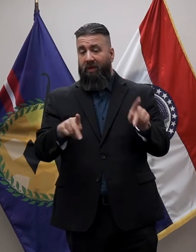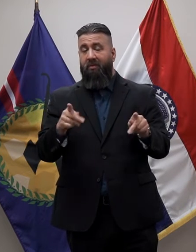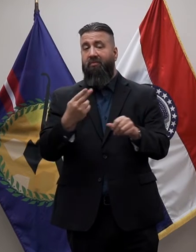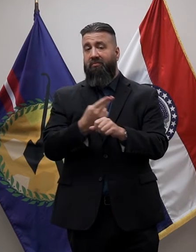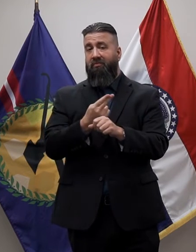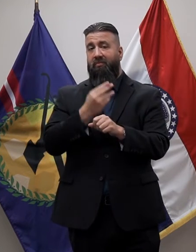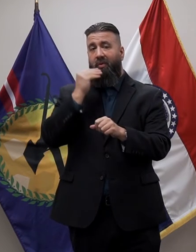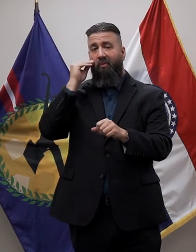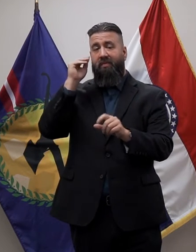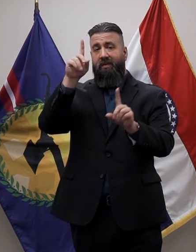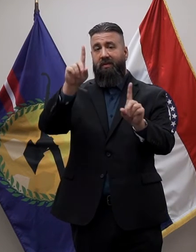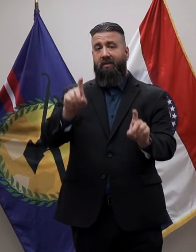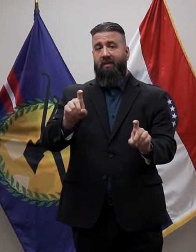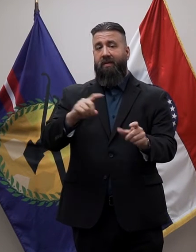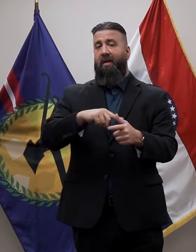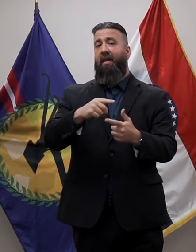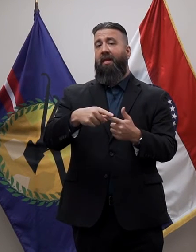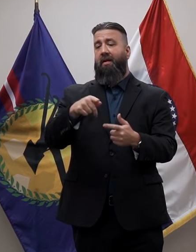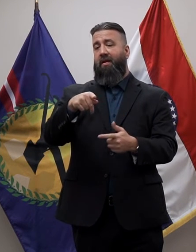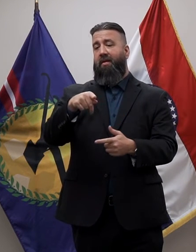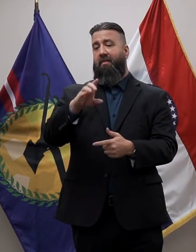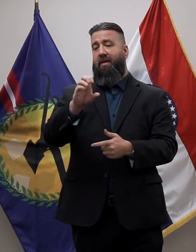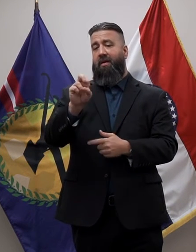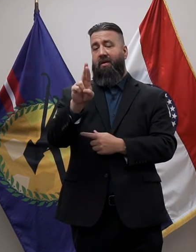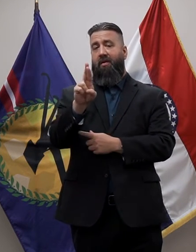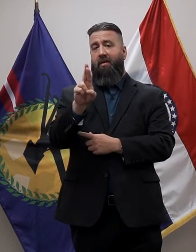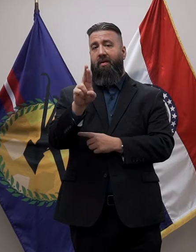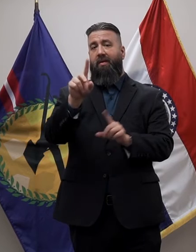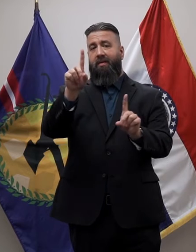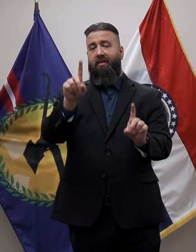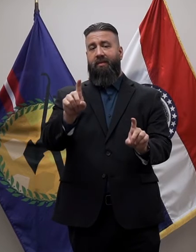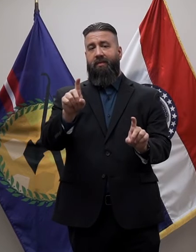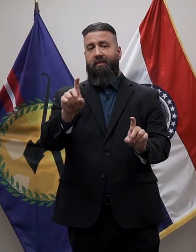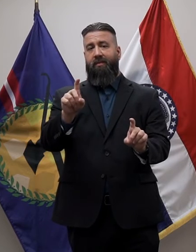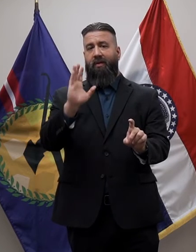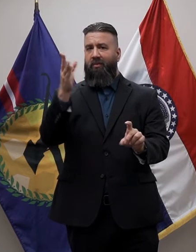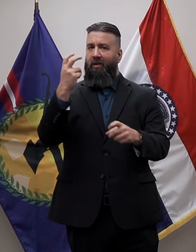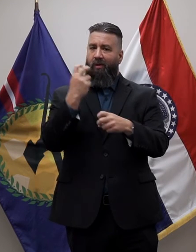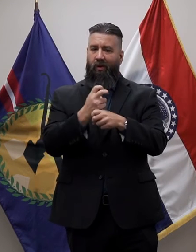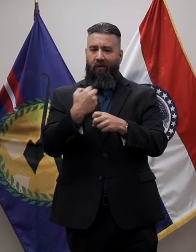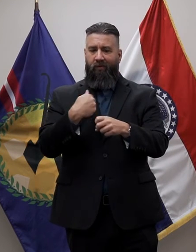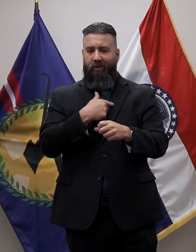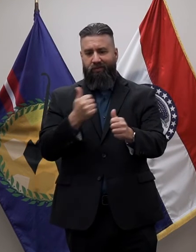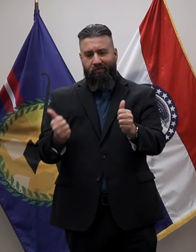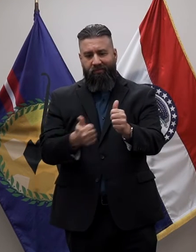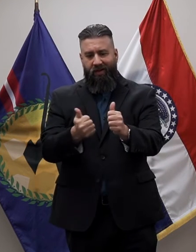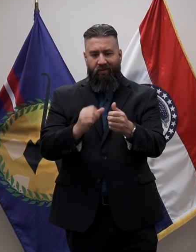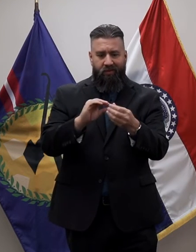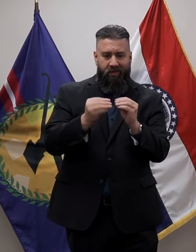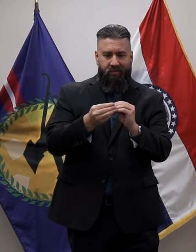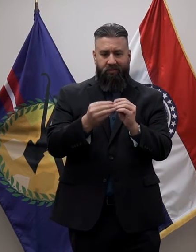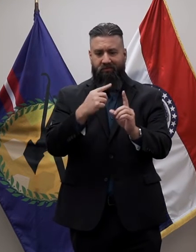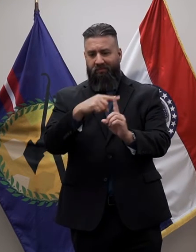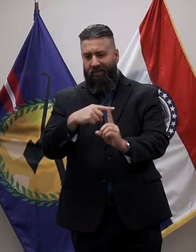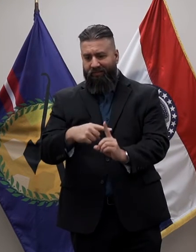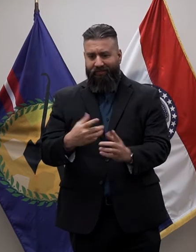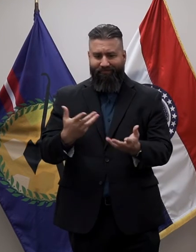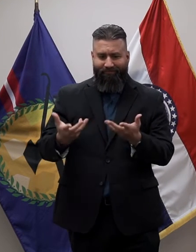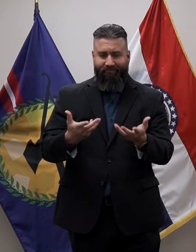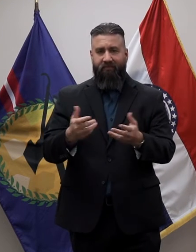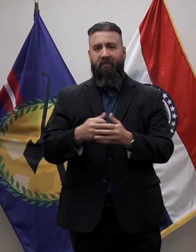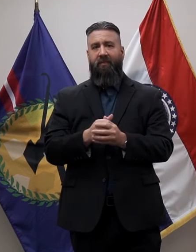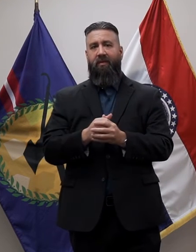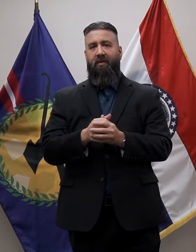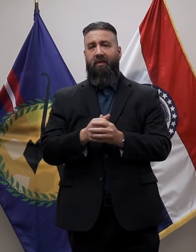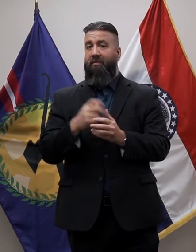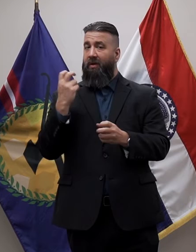at-home tests than the PCR test, then it will be difficult for us to track the caseload, difficult for